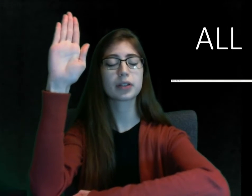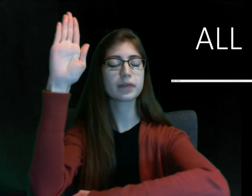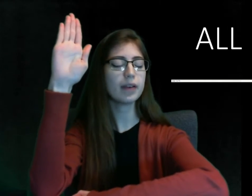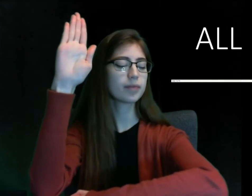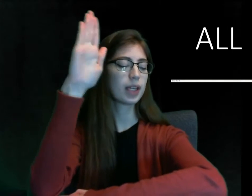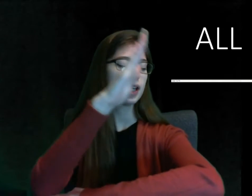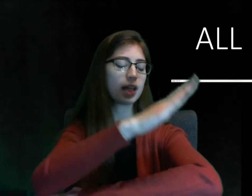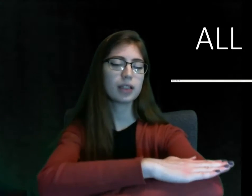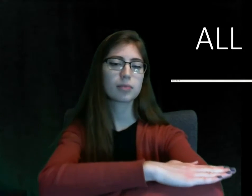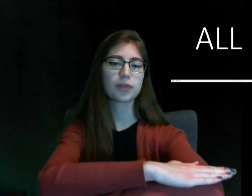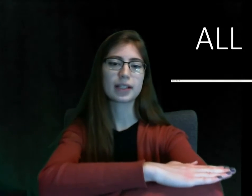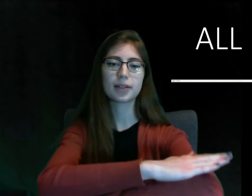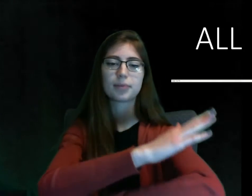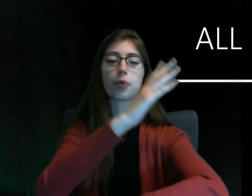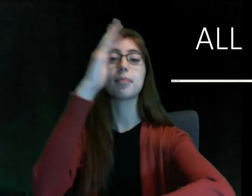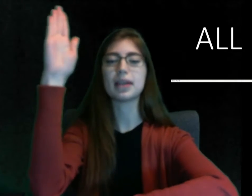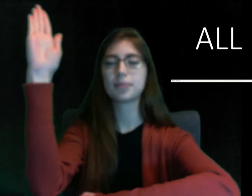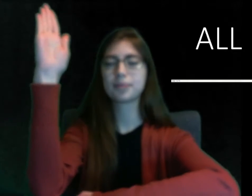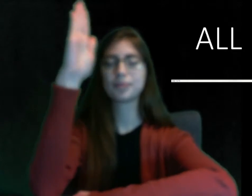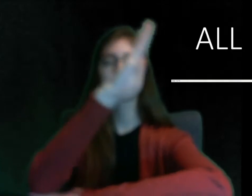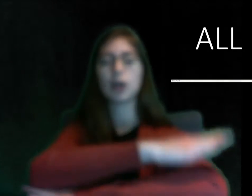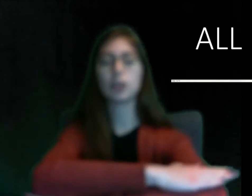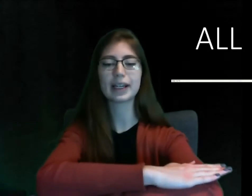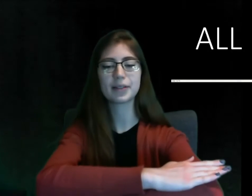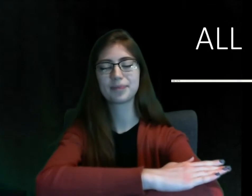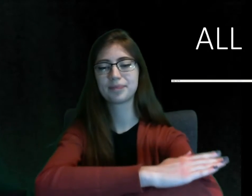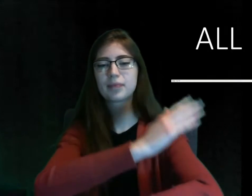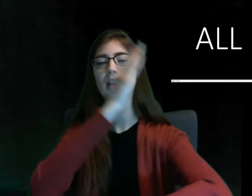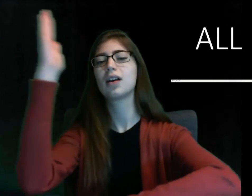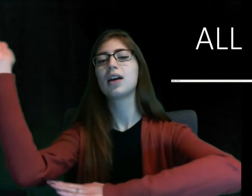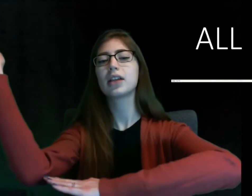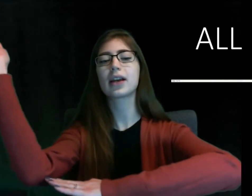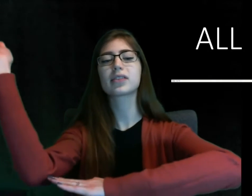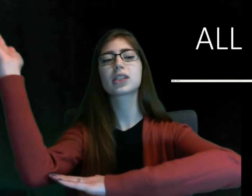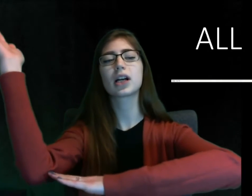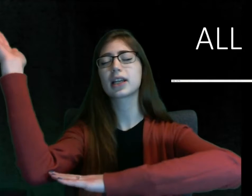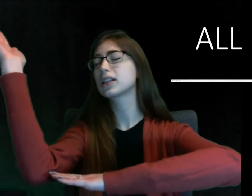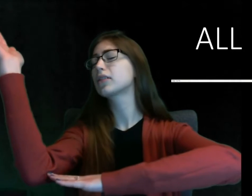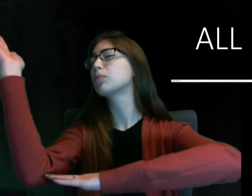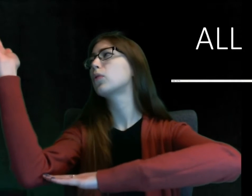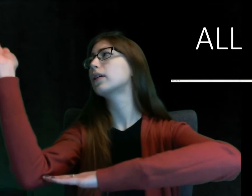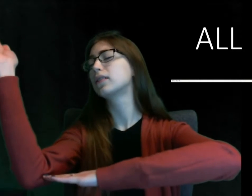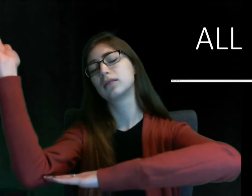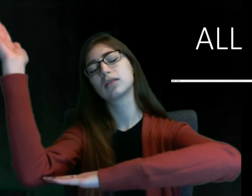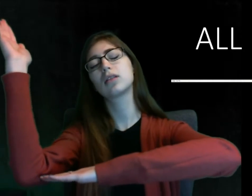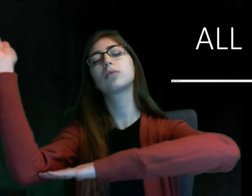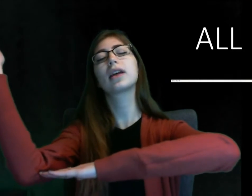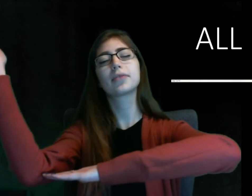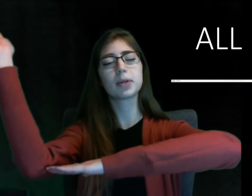5, and you move that down, open B. All day. You kind of start it a little more away from your arm,